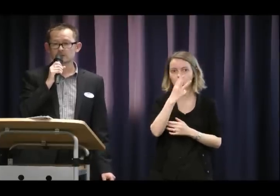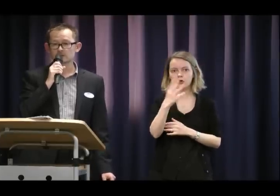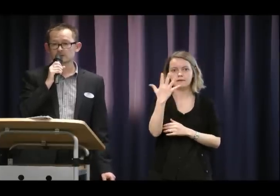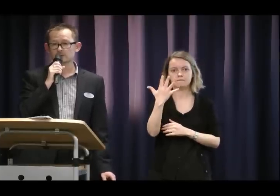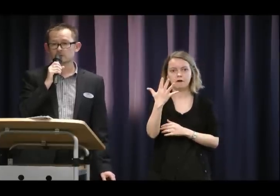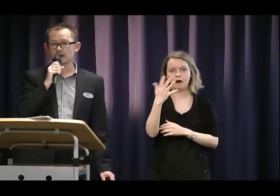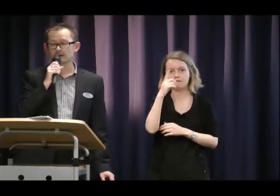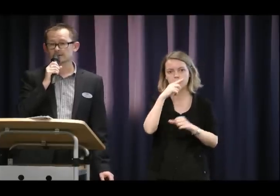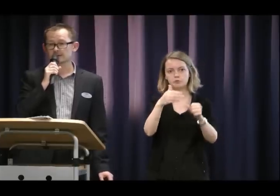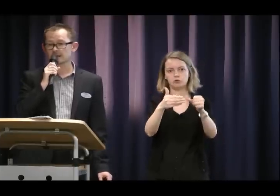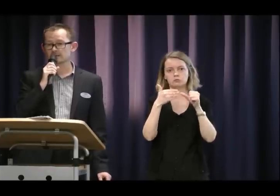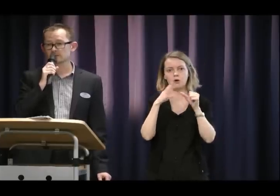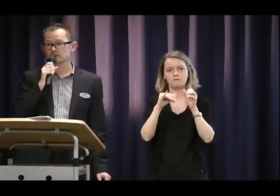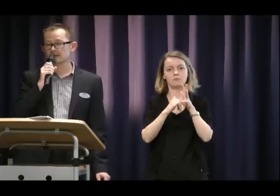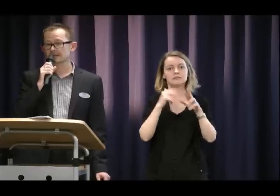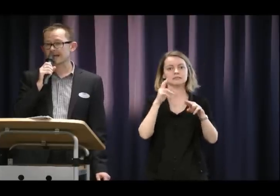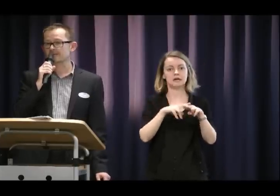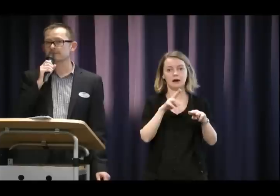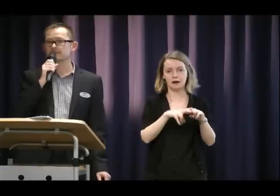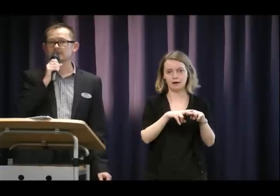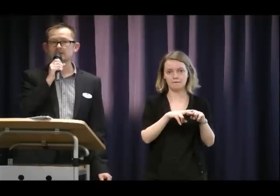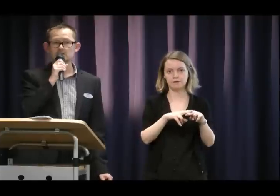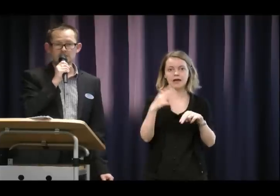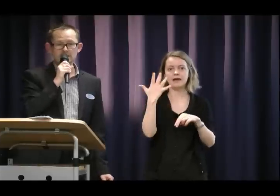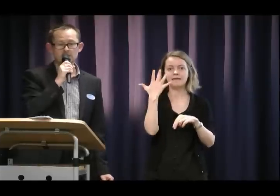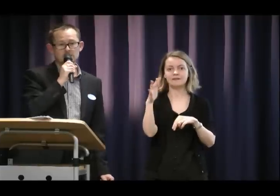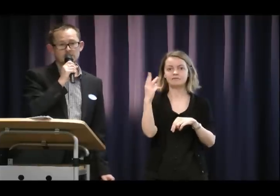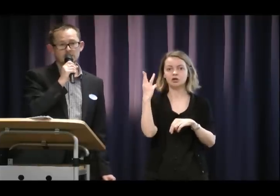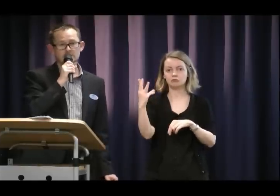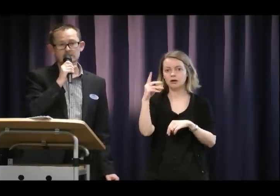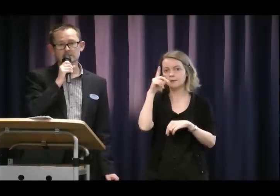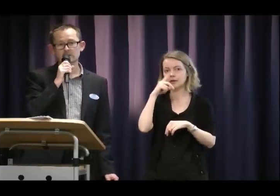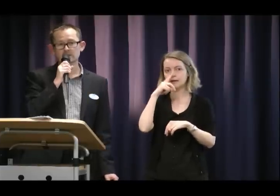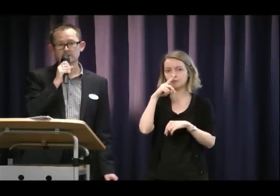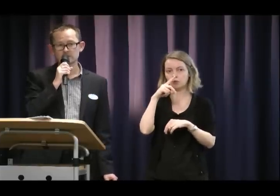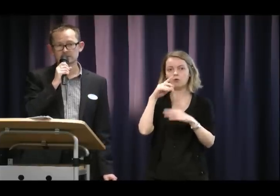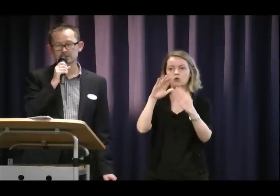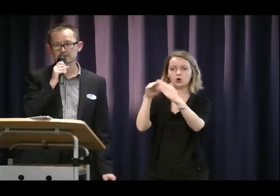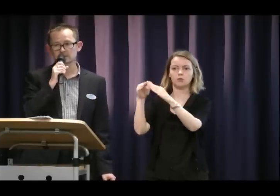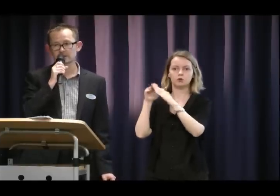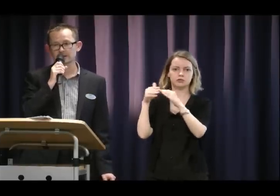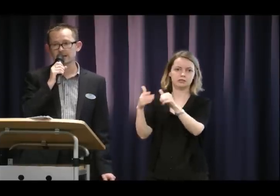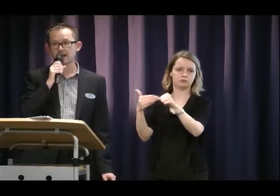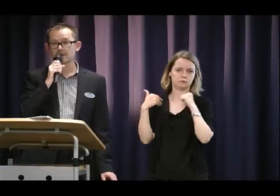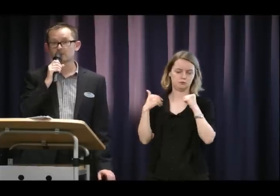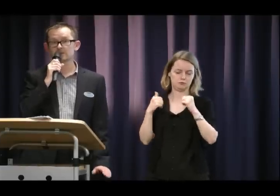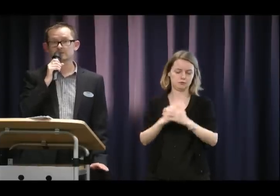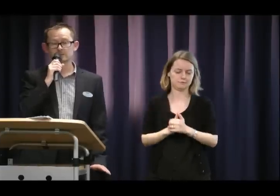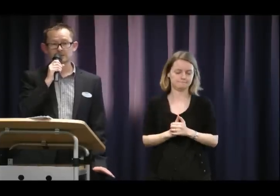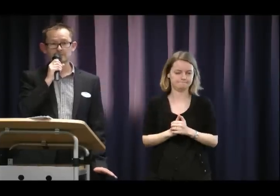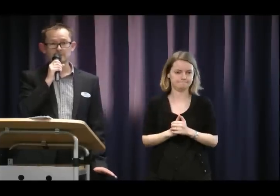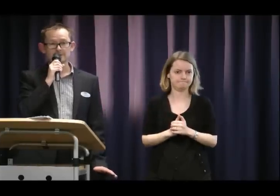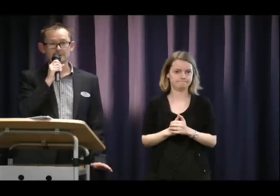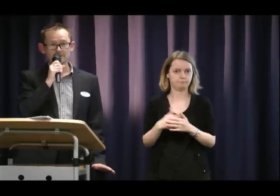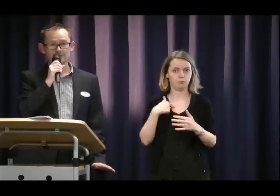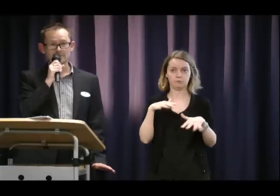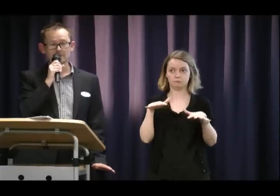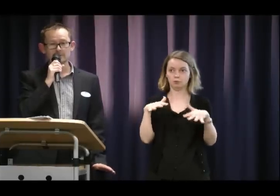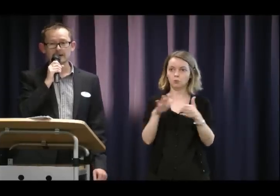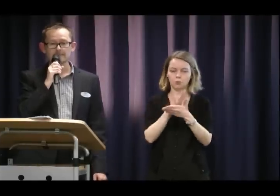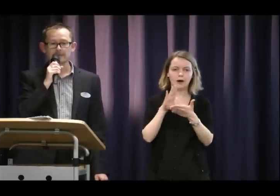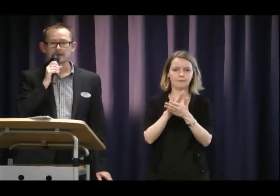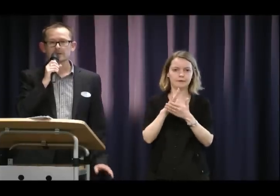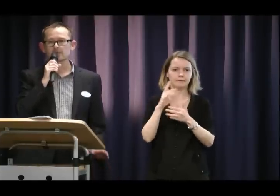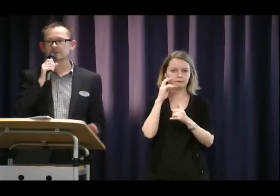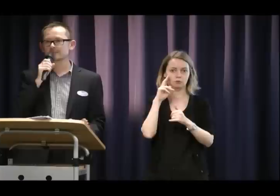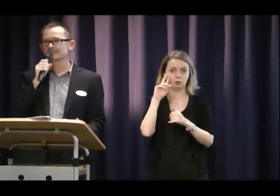35 responses for our staff survey and 53 responses for our community survey, which is really impressive. We're very happy